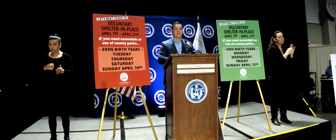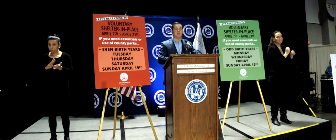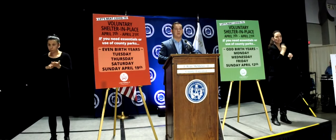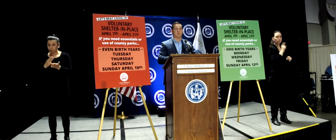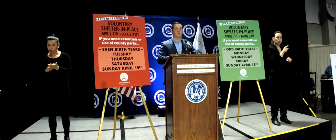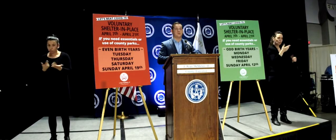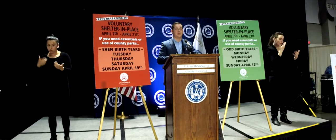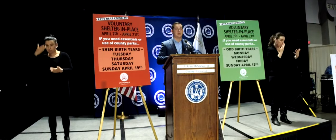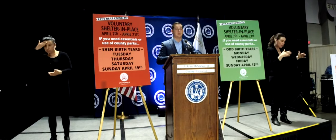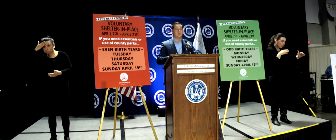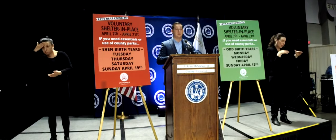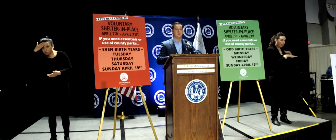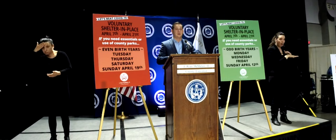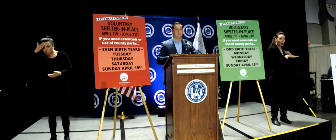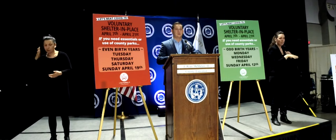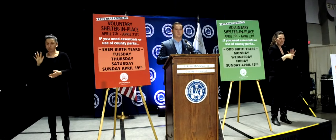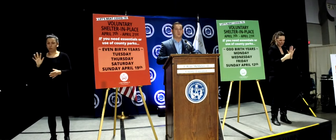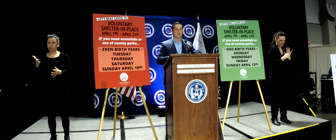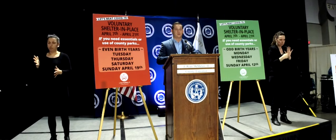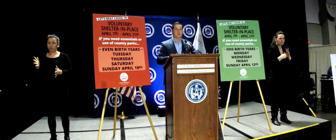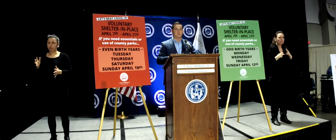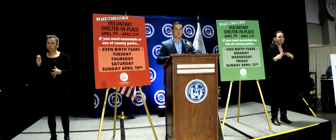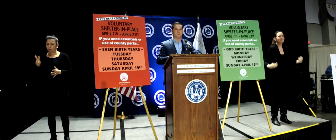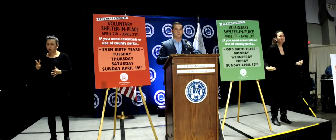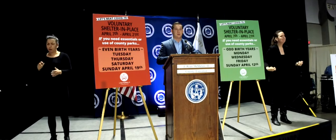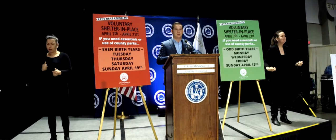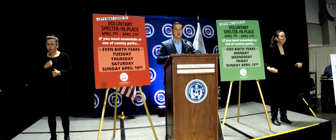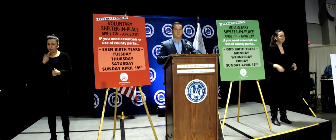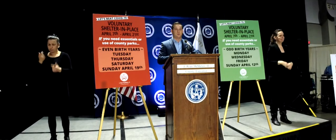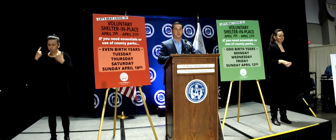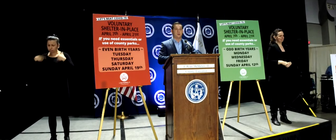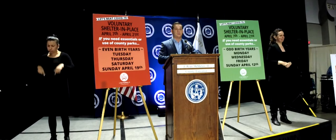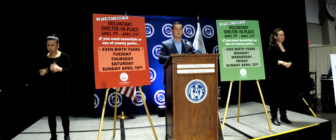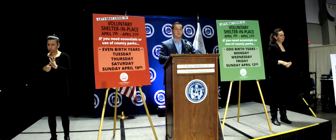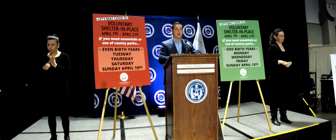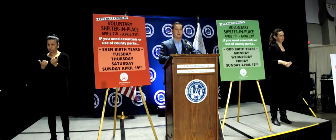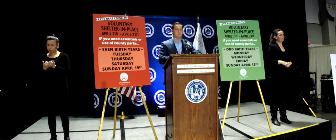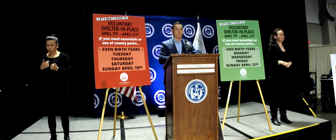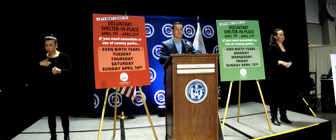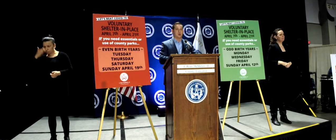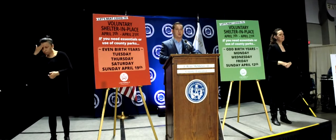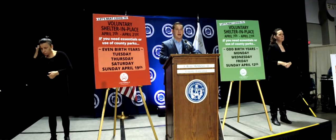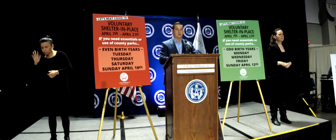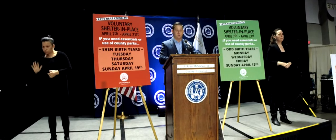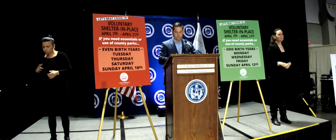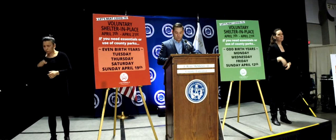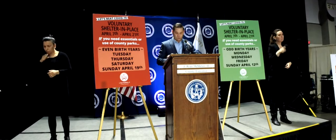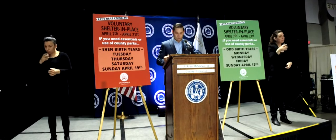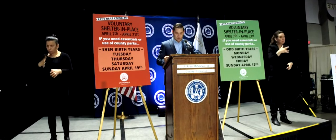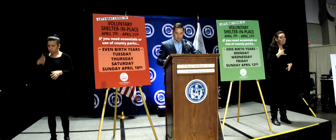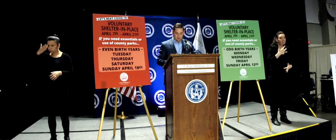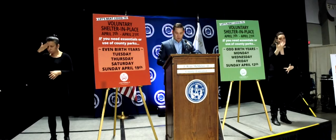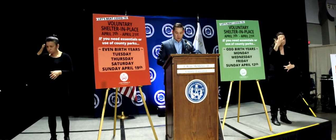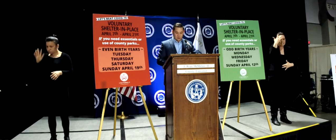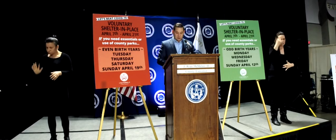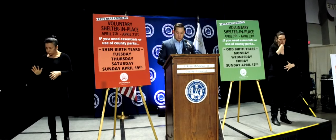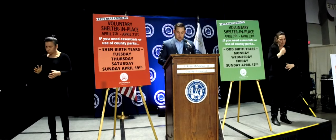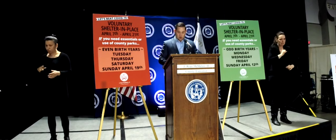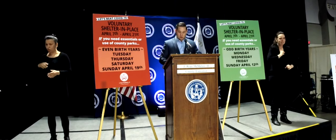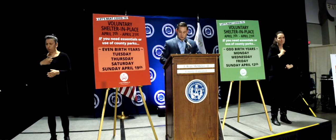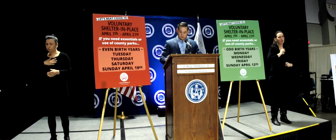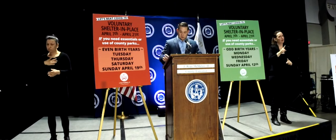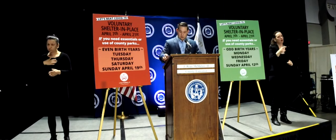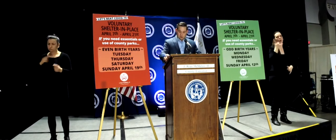direct contact. What we're saying is watch your symptoms, and if you become symptomatic, please call your doctor. Okay?